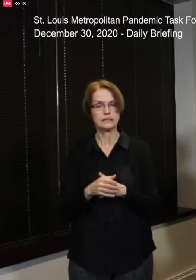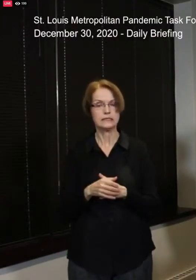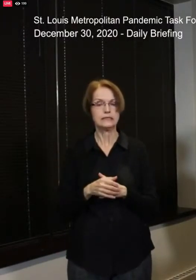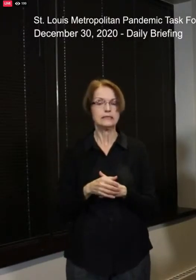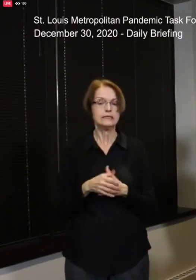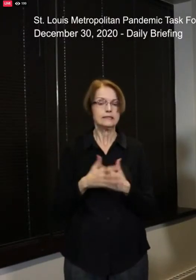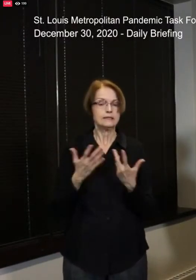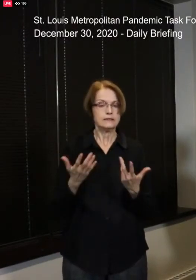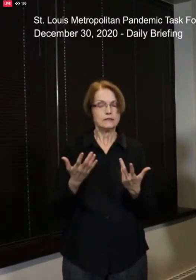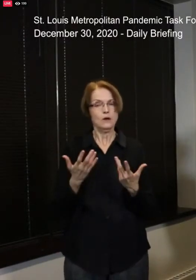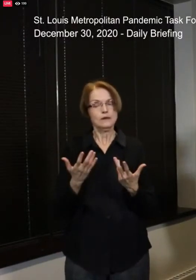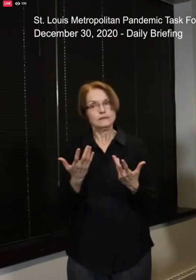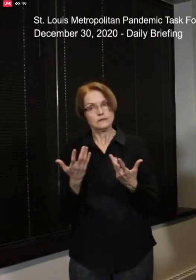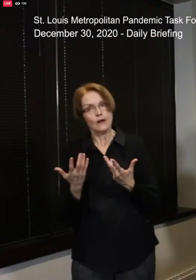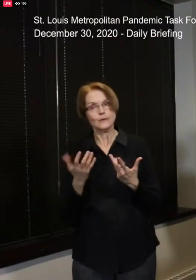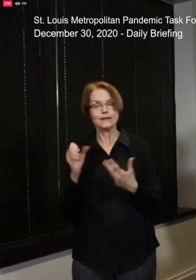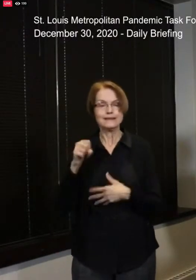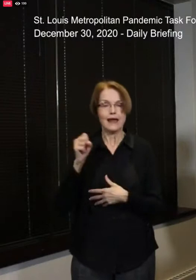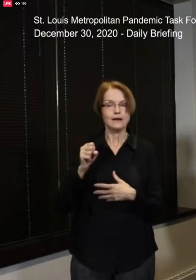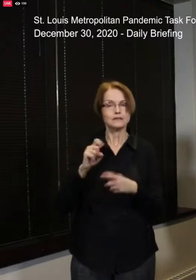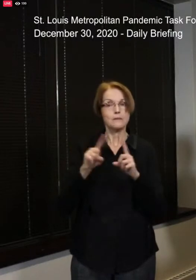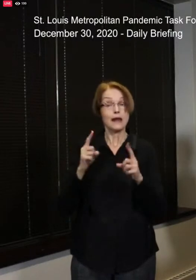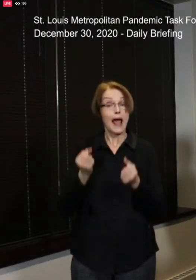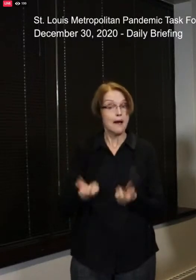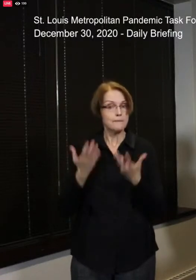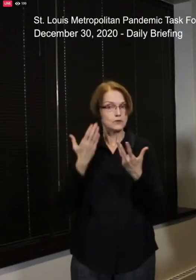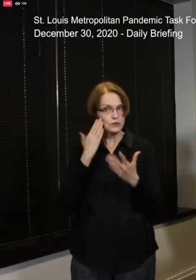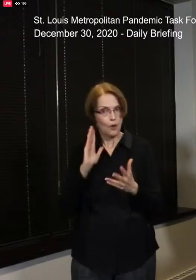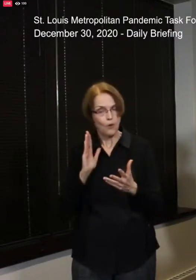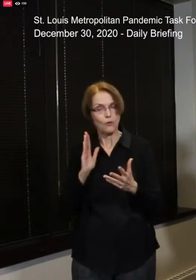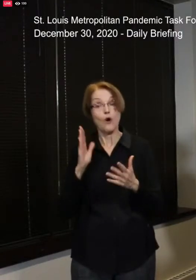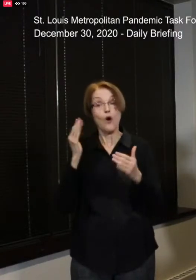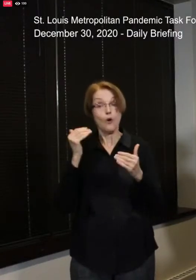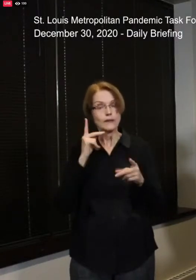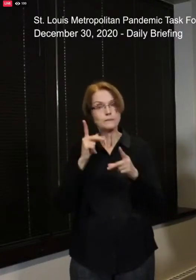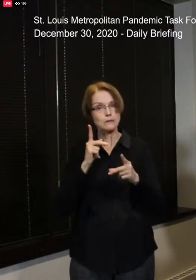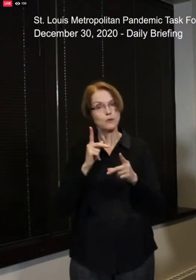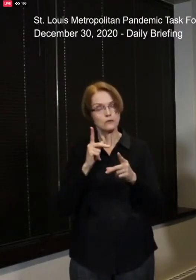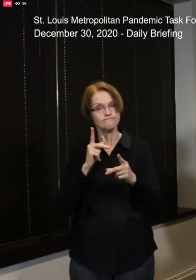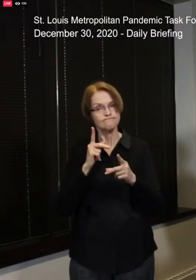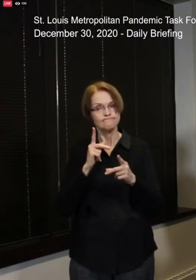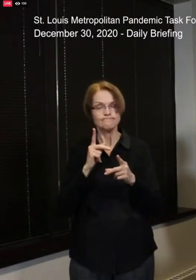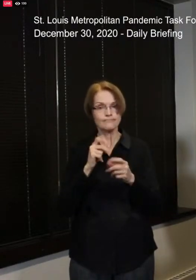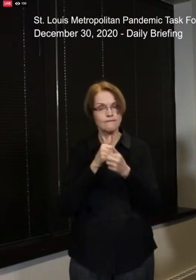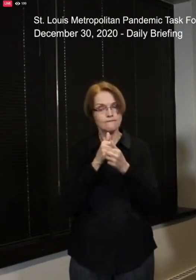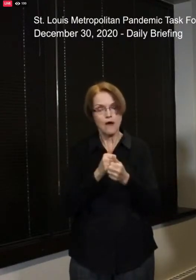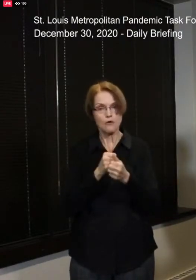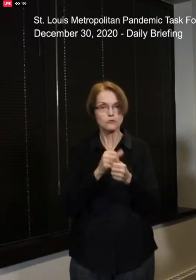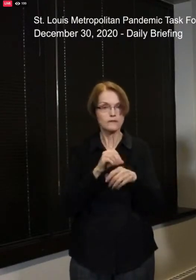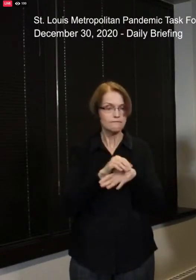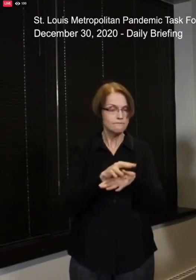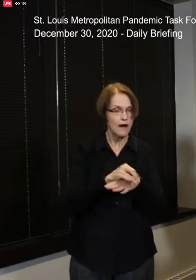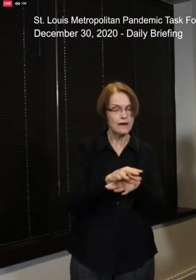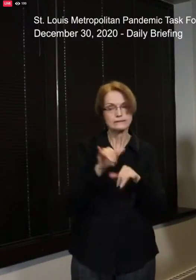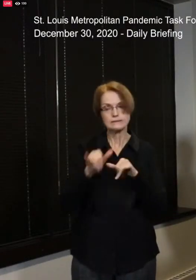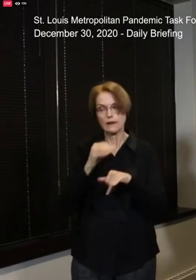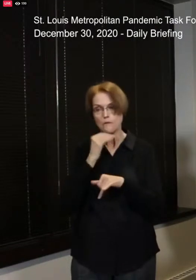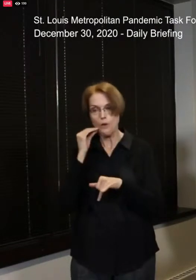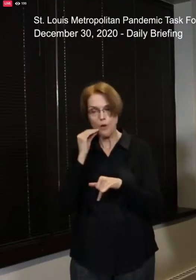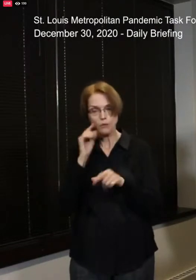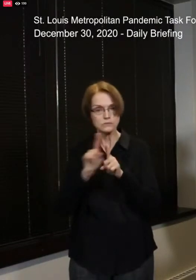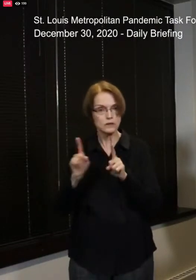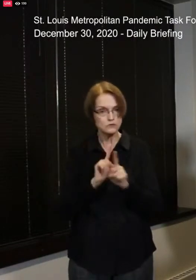see? So hopefully people followed advice, stayed at home, we're able to socially distant, all of those